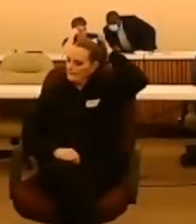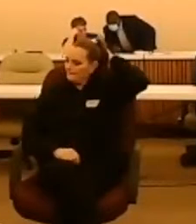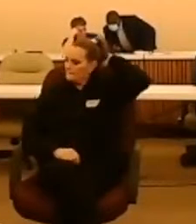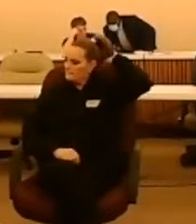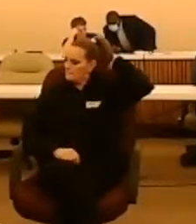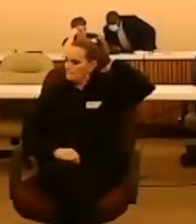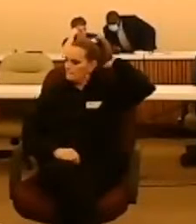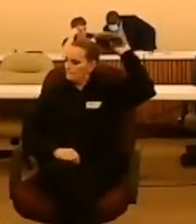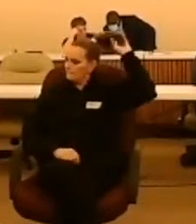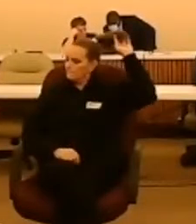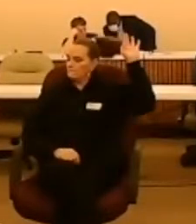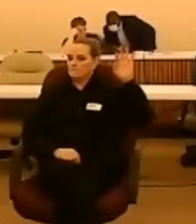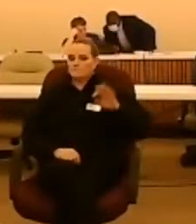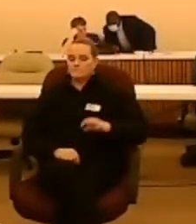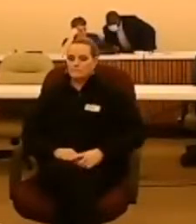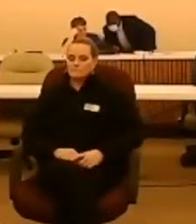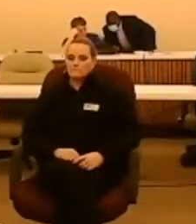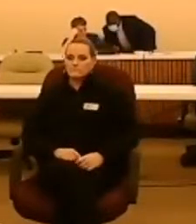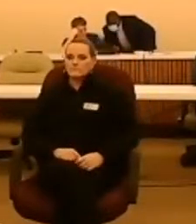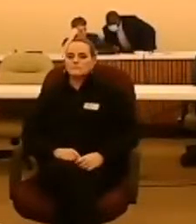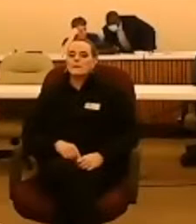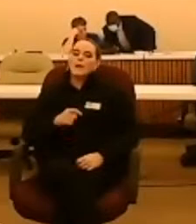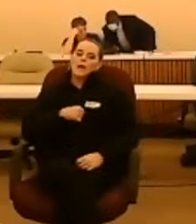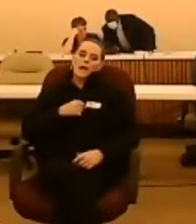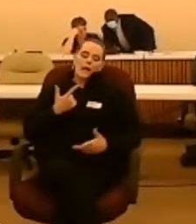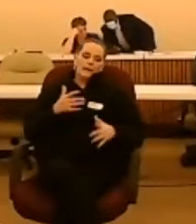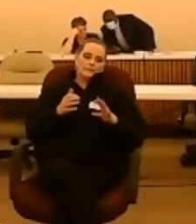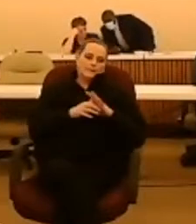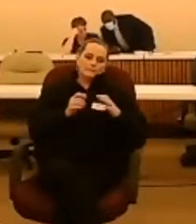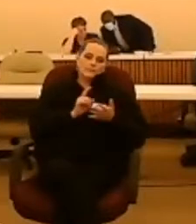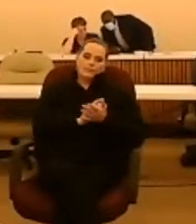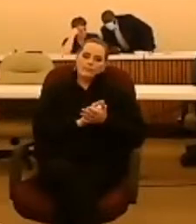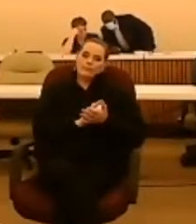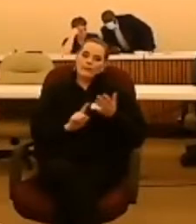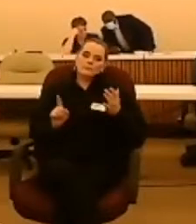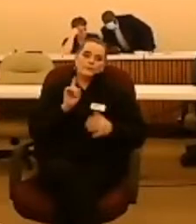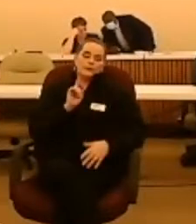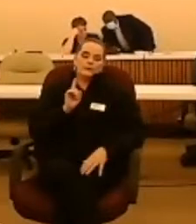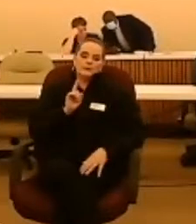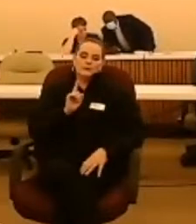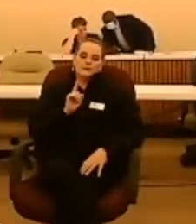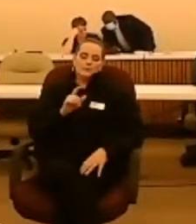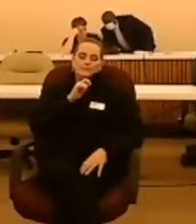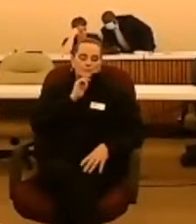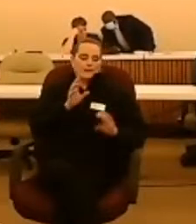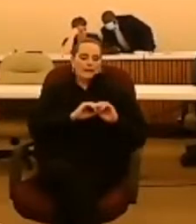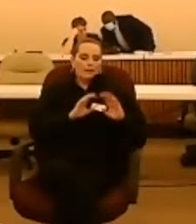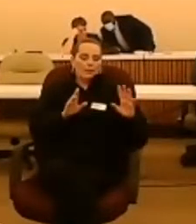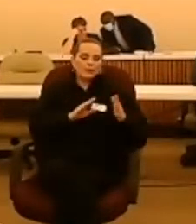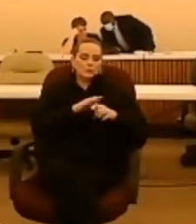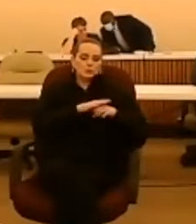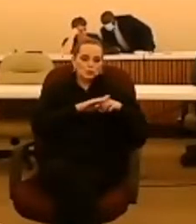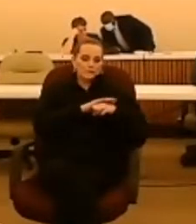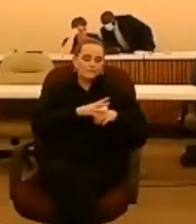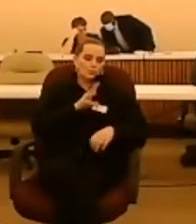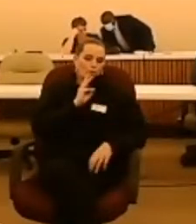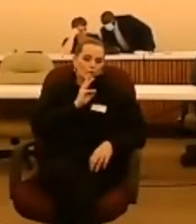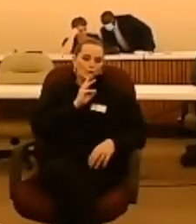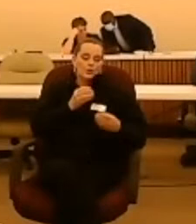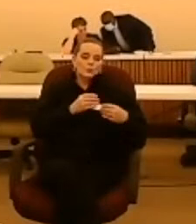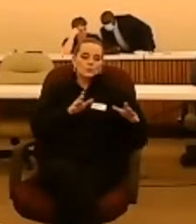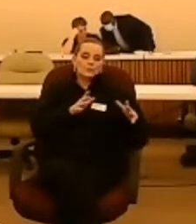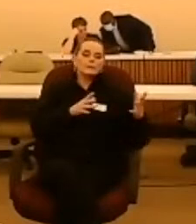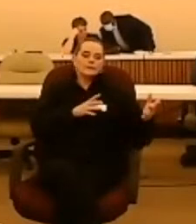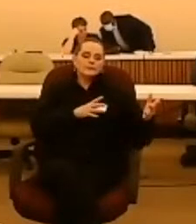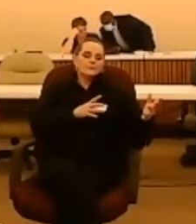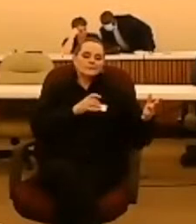There's no clear surface water connection, which I mentioned last week. If there's no clear surface water connection, That's they the one lot. generally consider